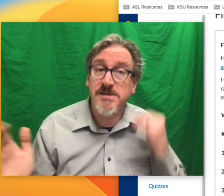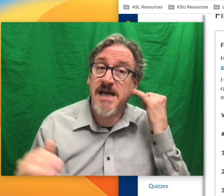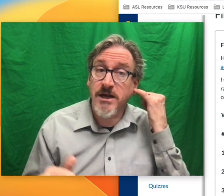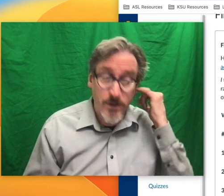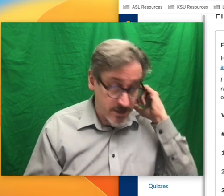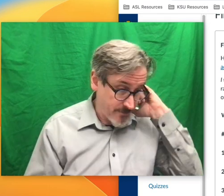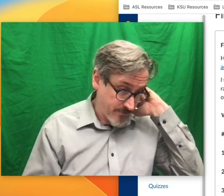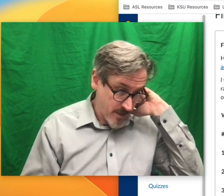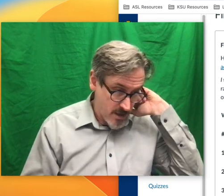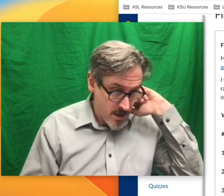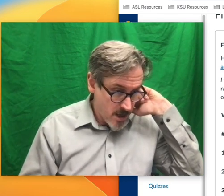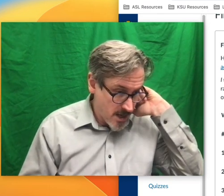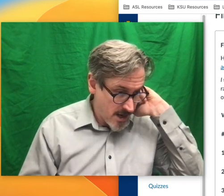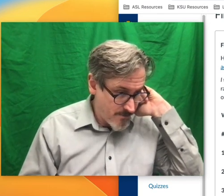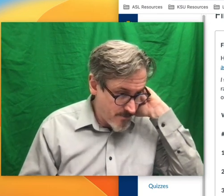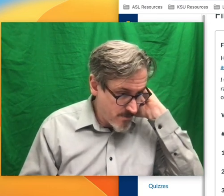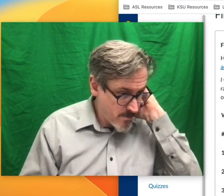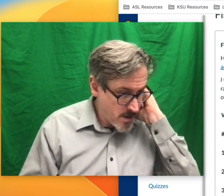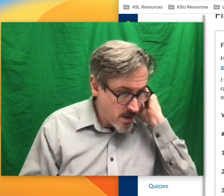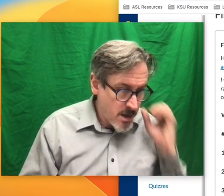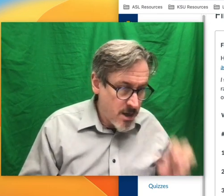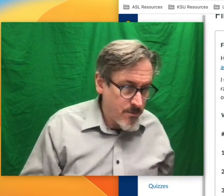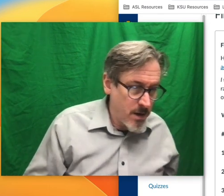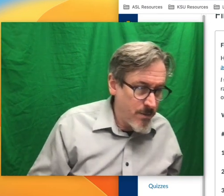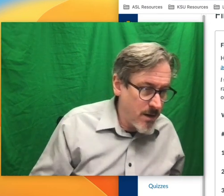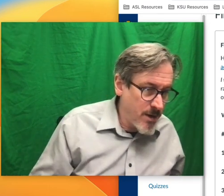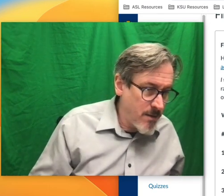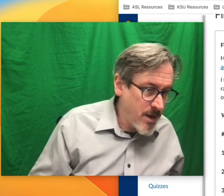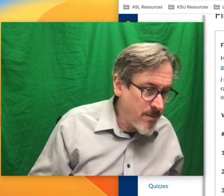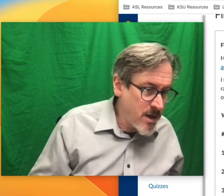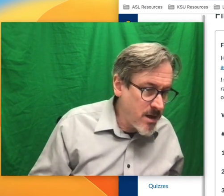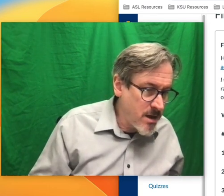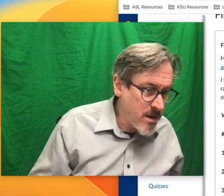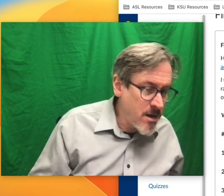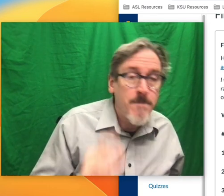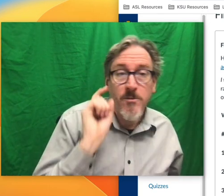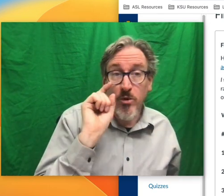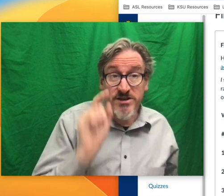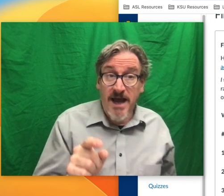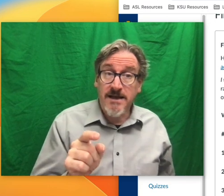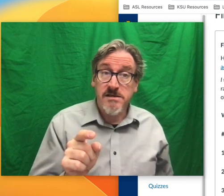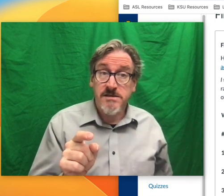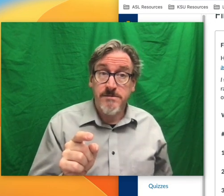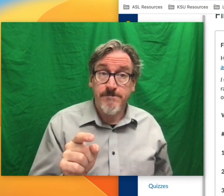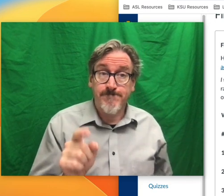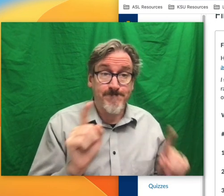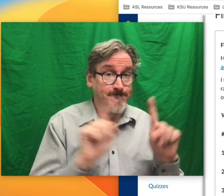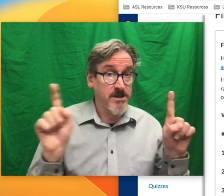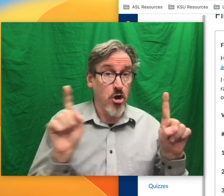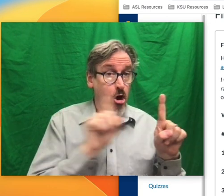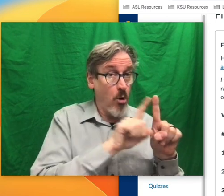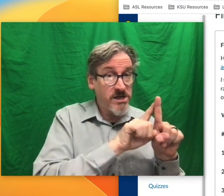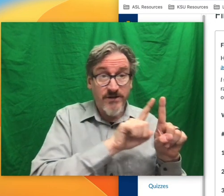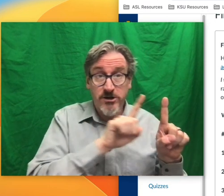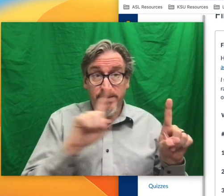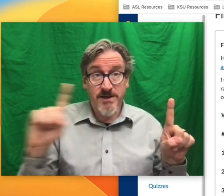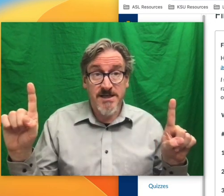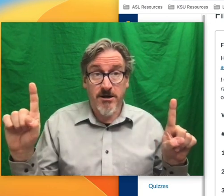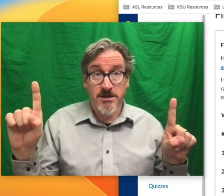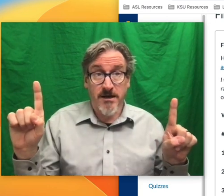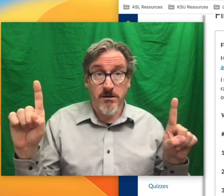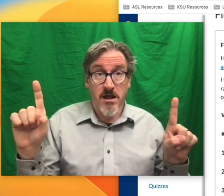should be able to sign it quickly. Um, ba, ba, ba, ba, ba. With titles, always